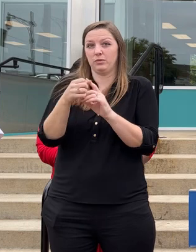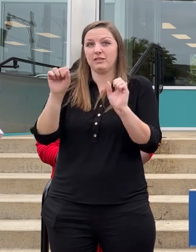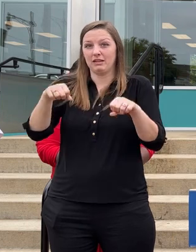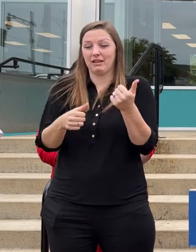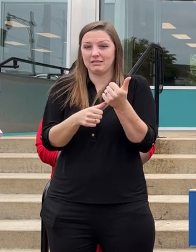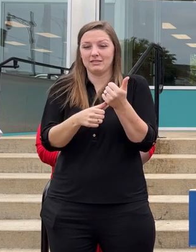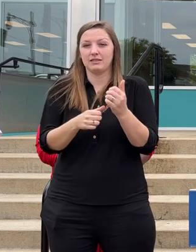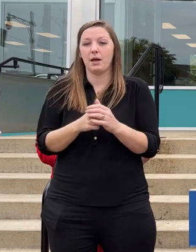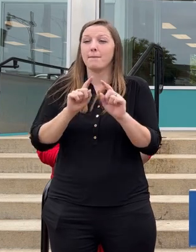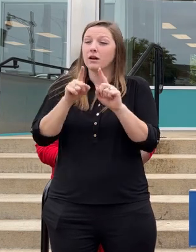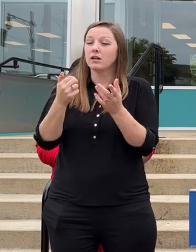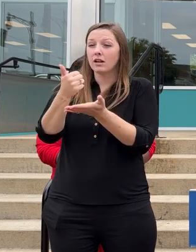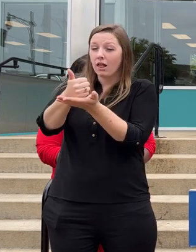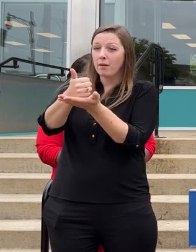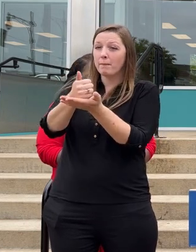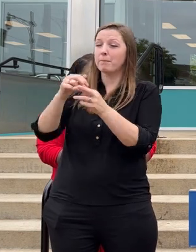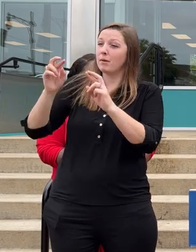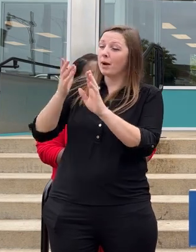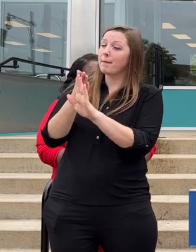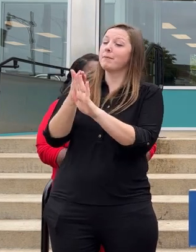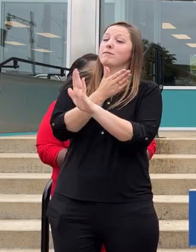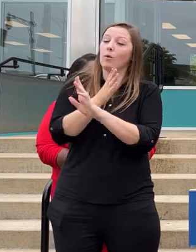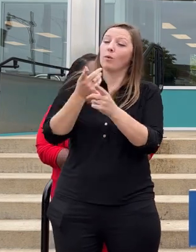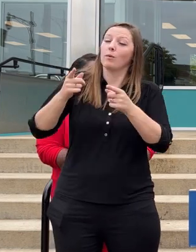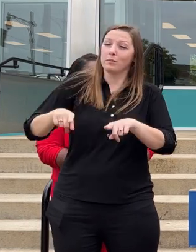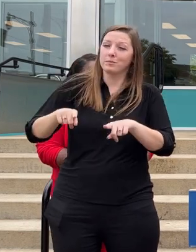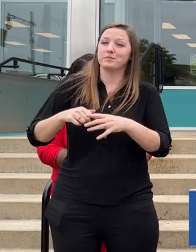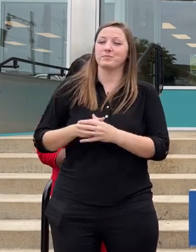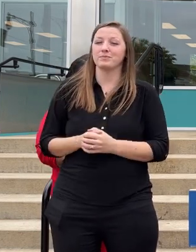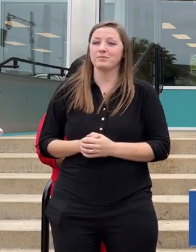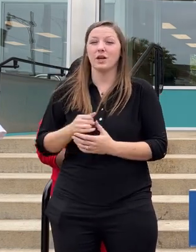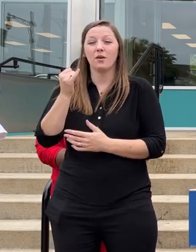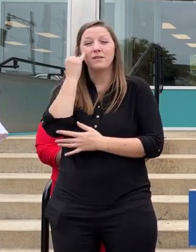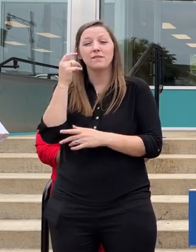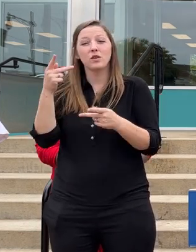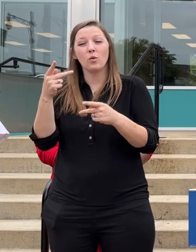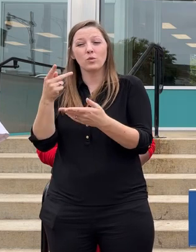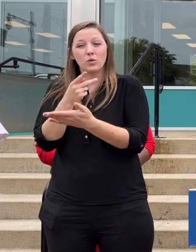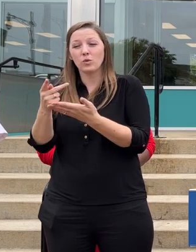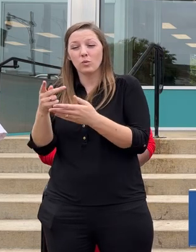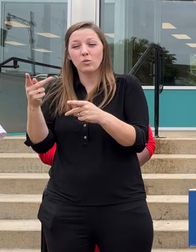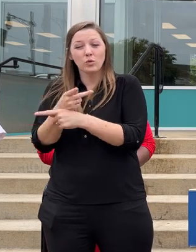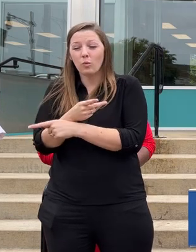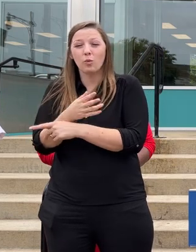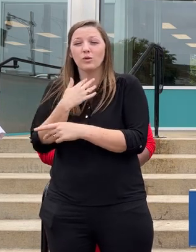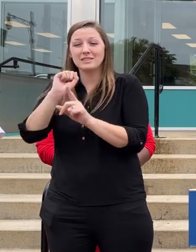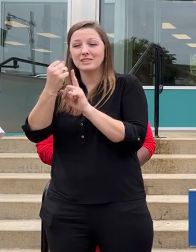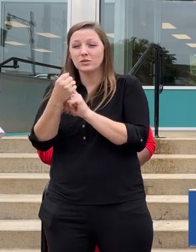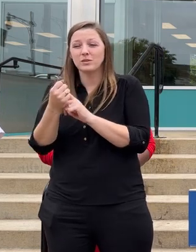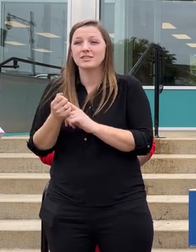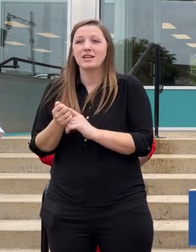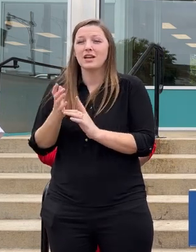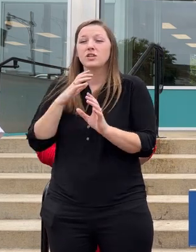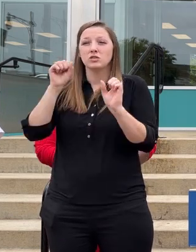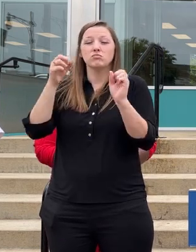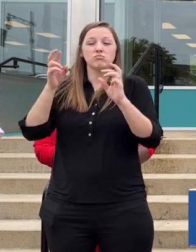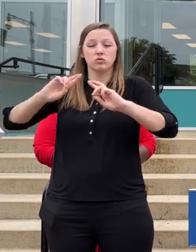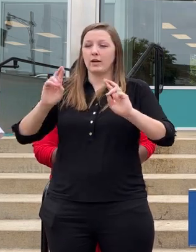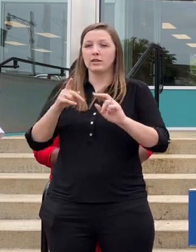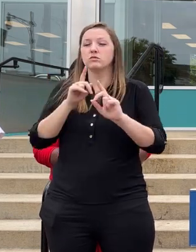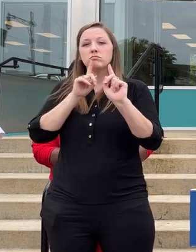it also can help you prepare beforehand so that when the worst case situation does hit, you're prepared to respond